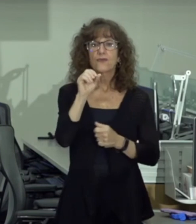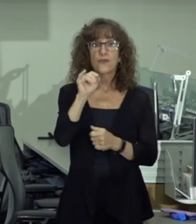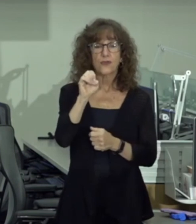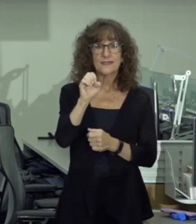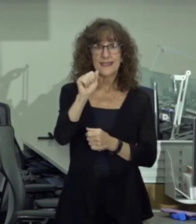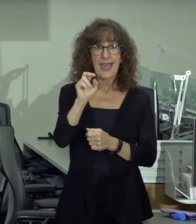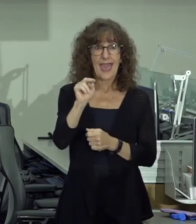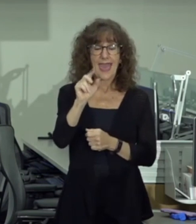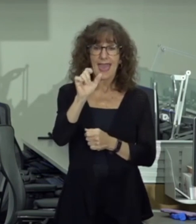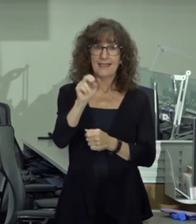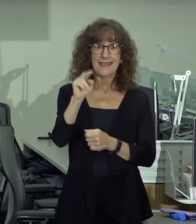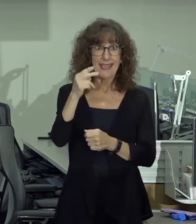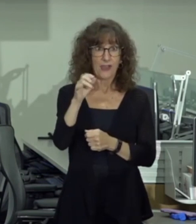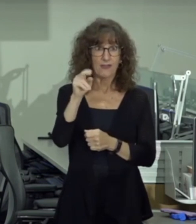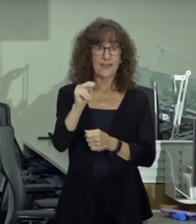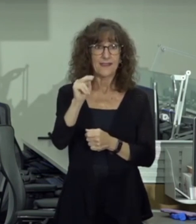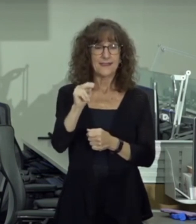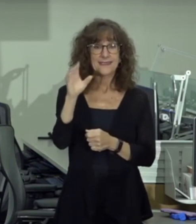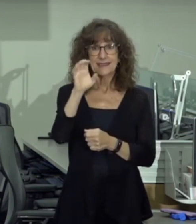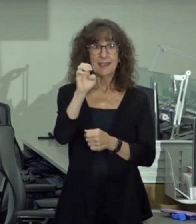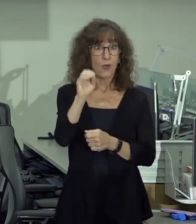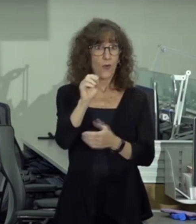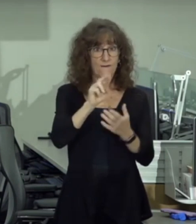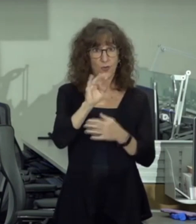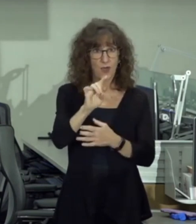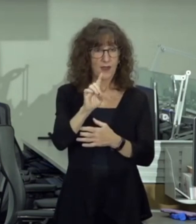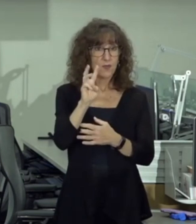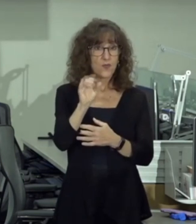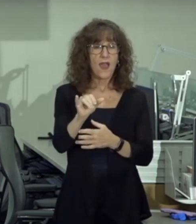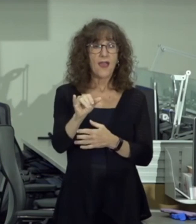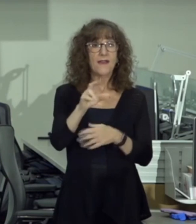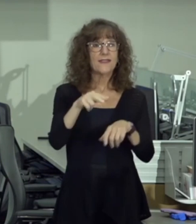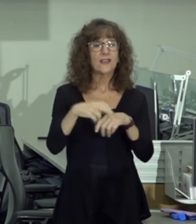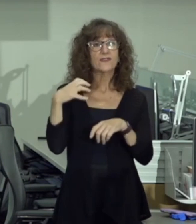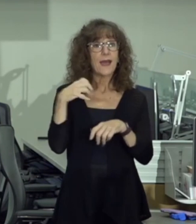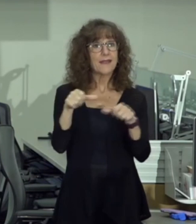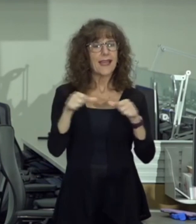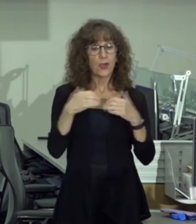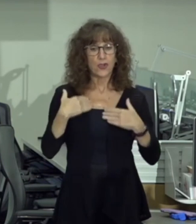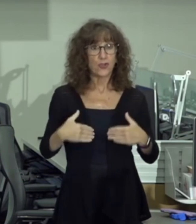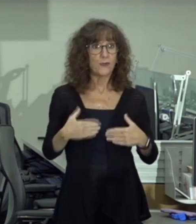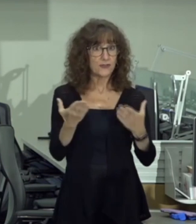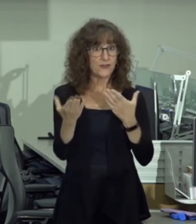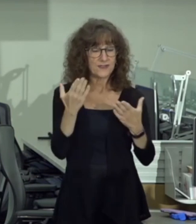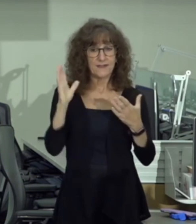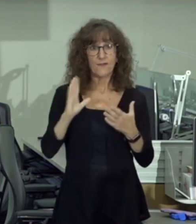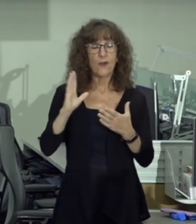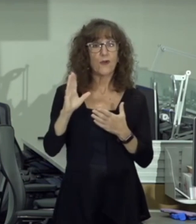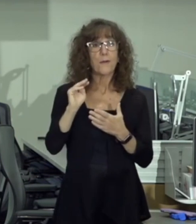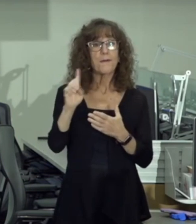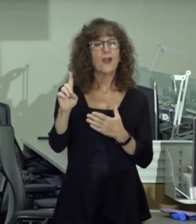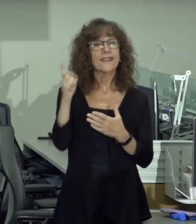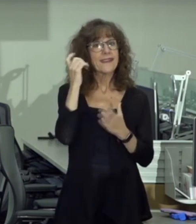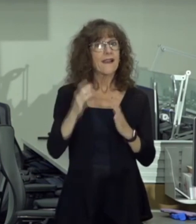Herring, president and CEO of United Way of the National Capital Area, will chair the Human Services Subcommittee. And former Maryland Governor